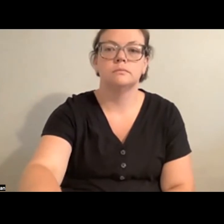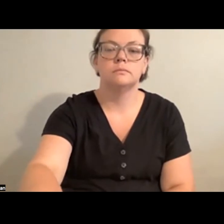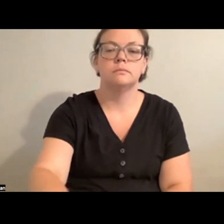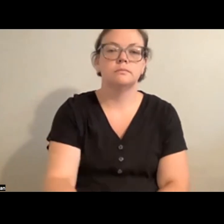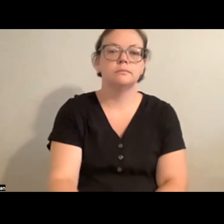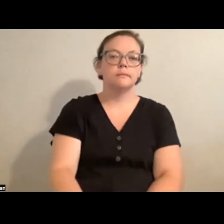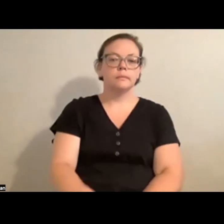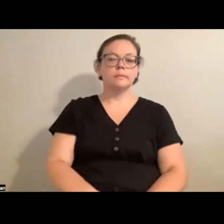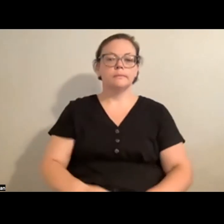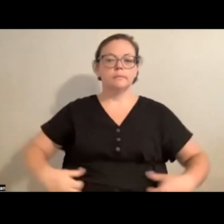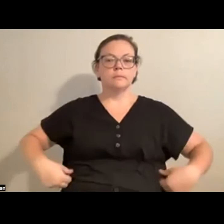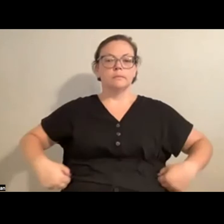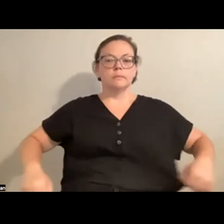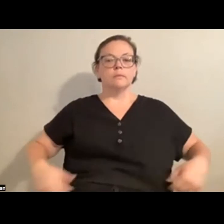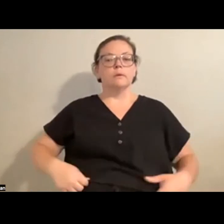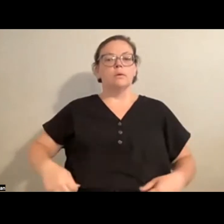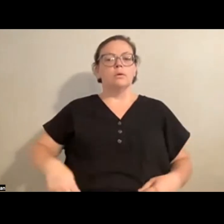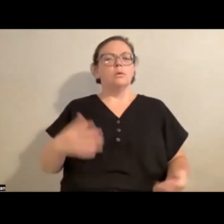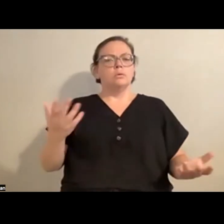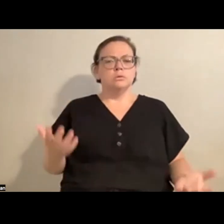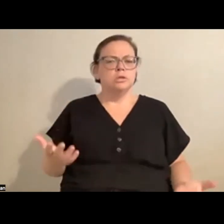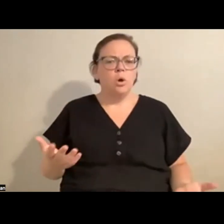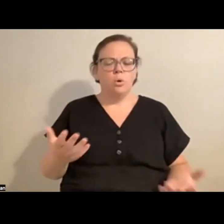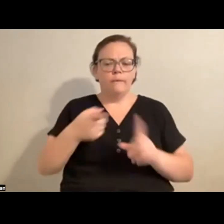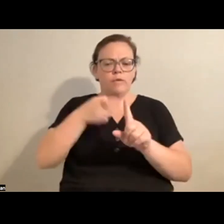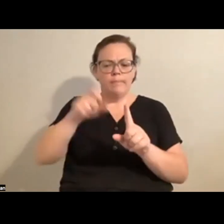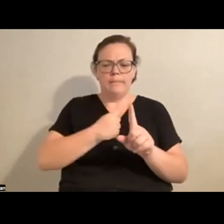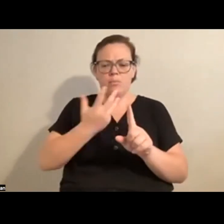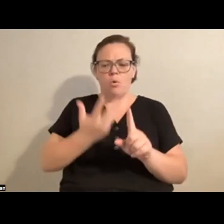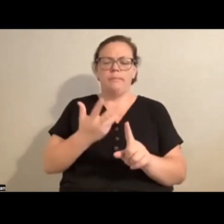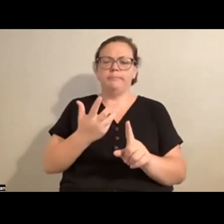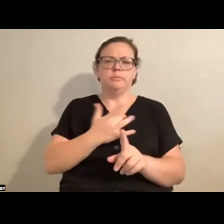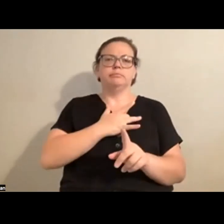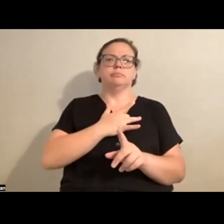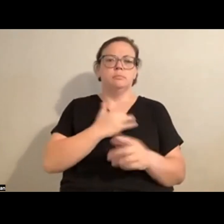So what strikes you from this poem immediately?